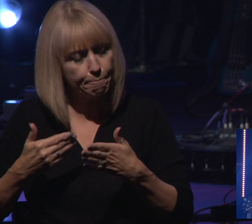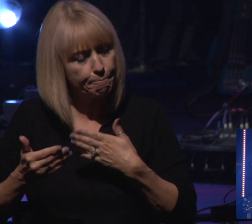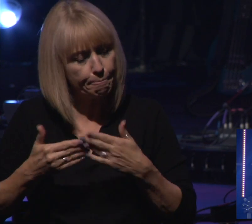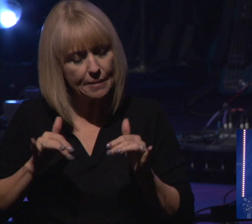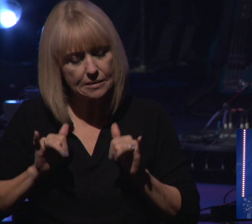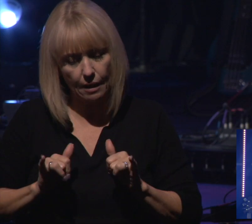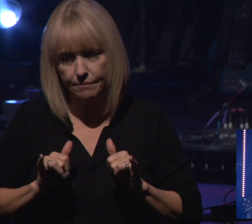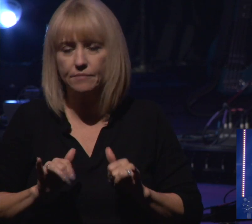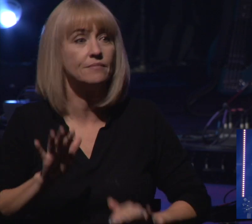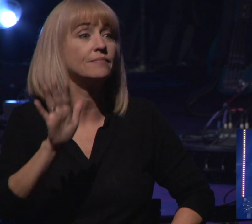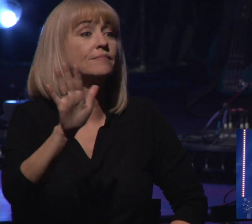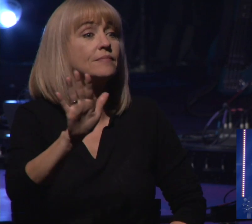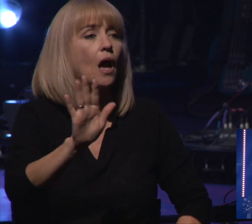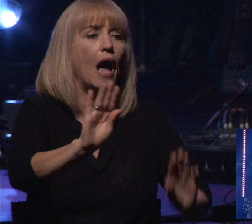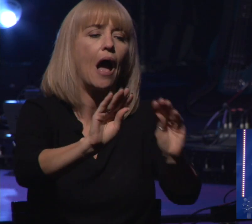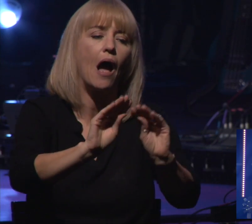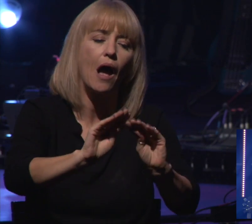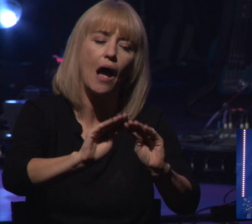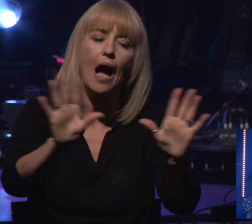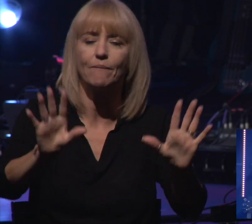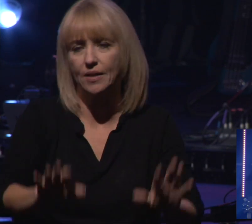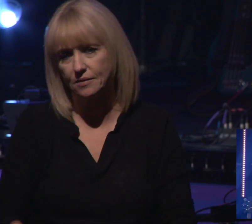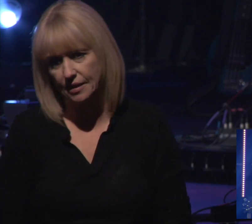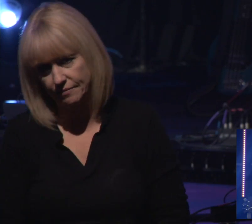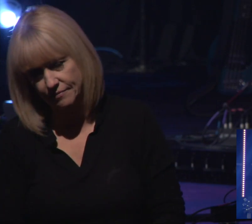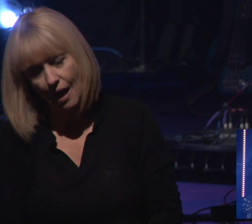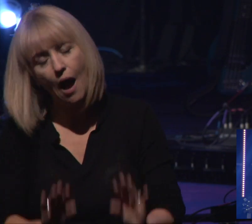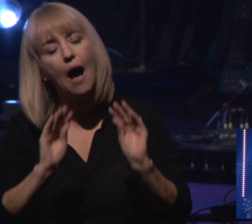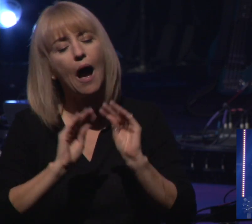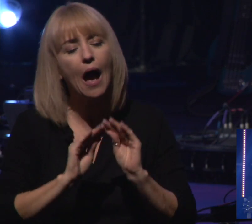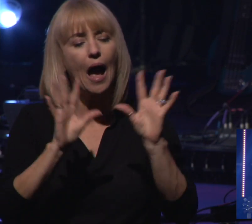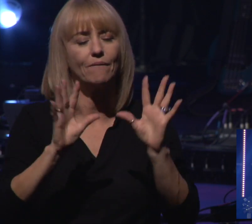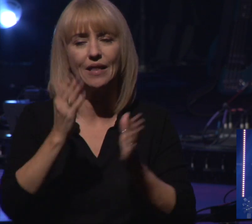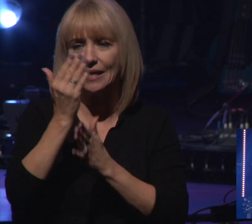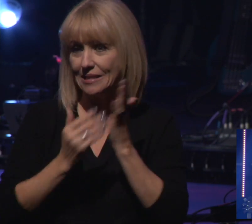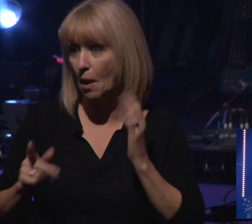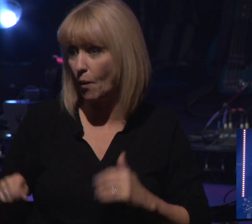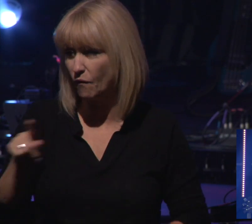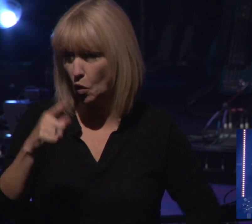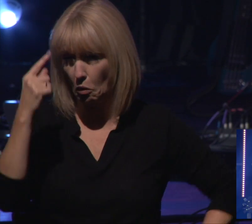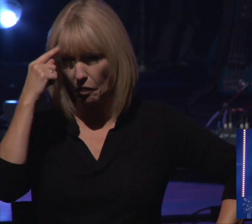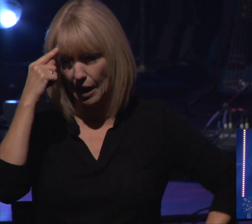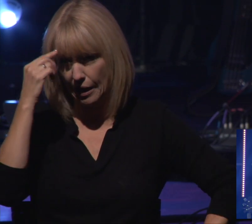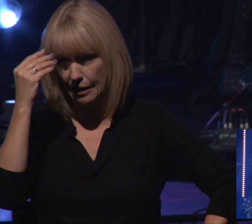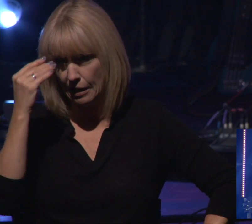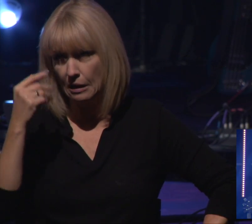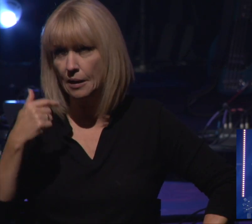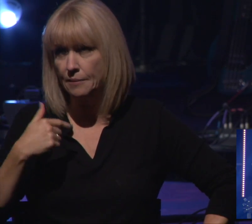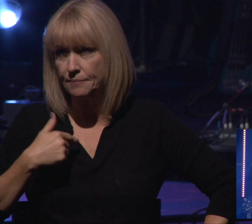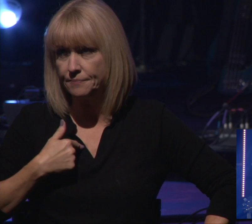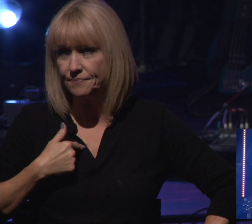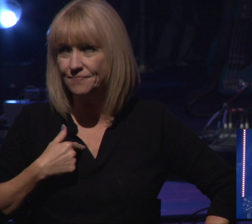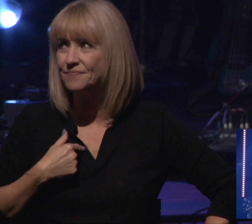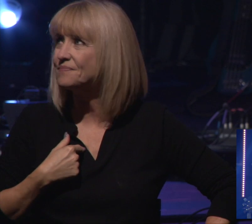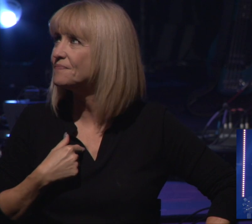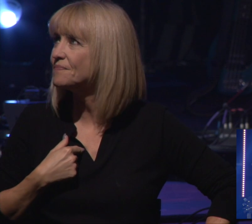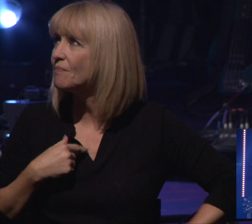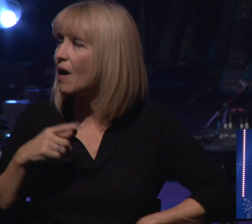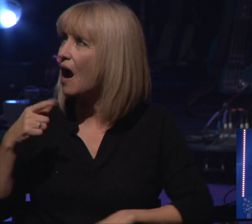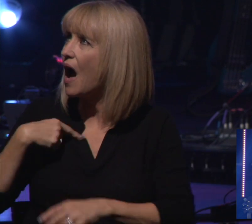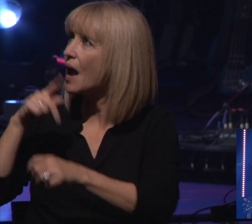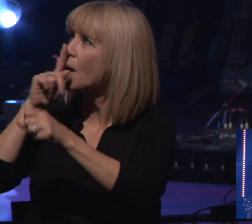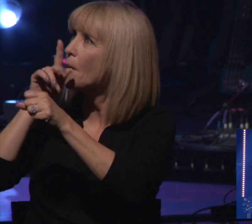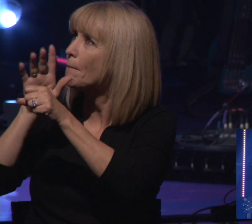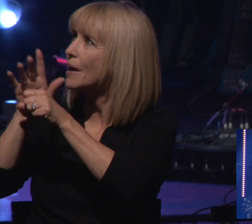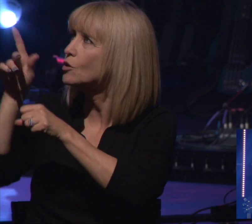Obviously, some of you know that if you think about in life, because you made the commitment to